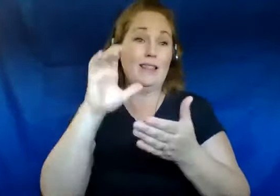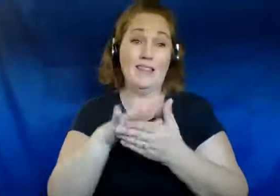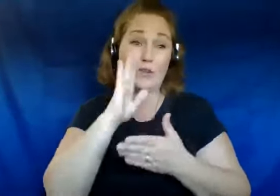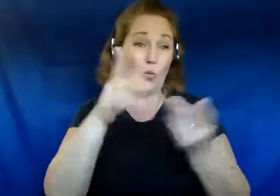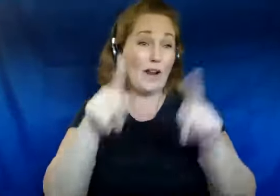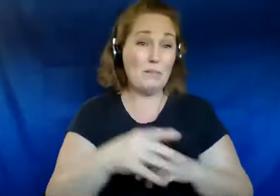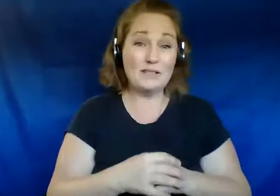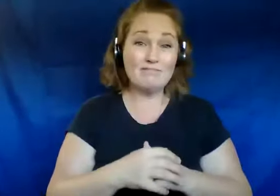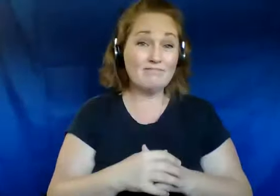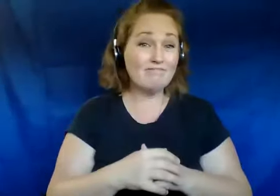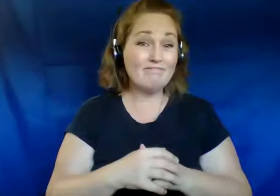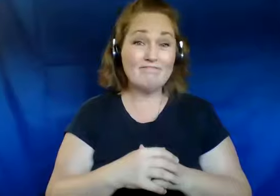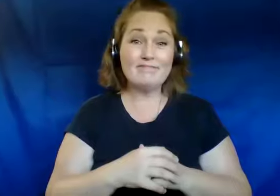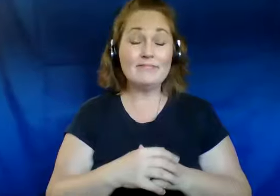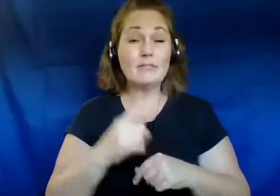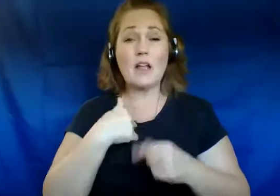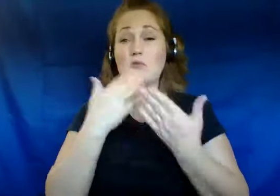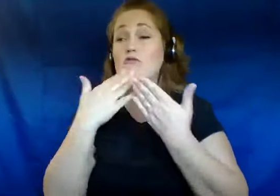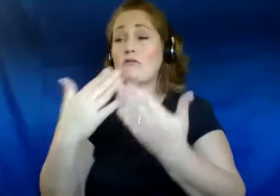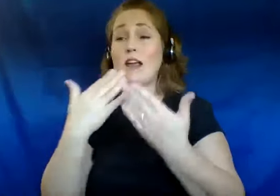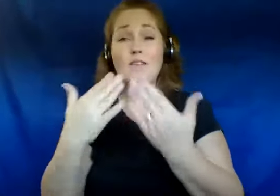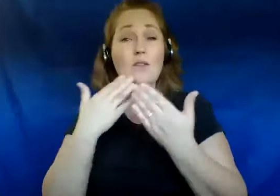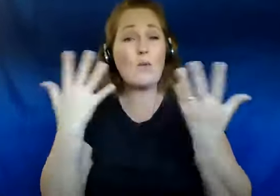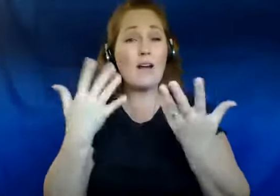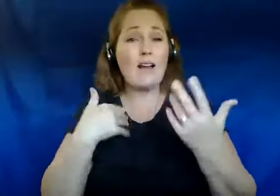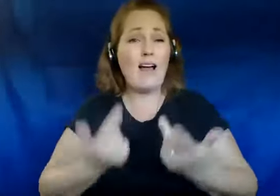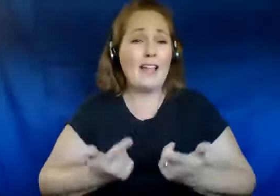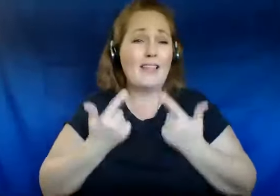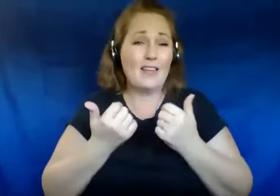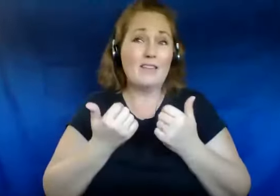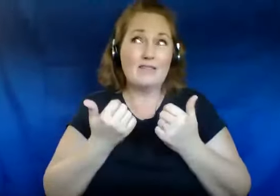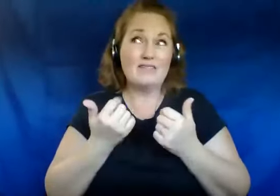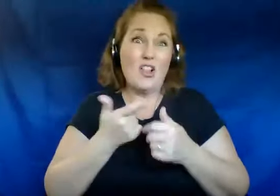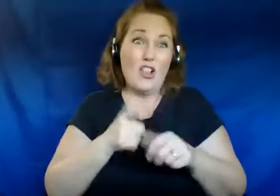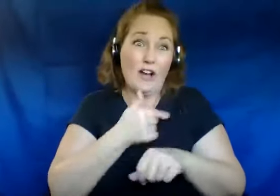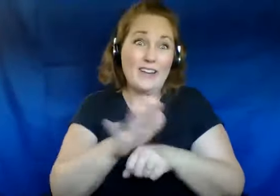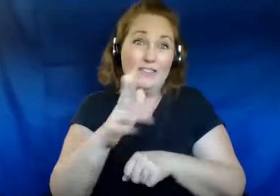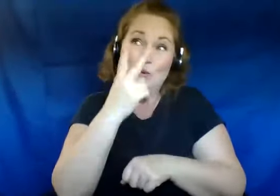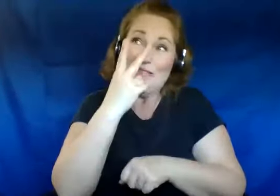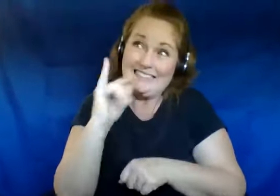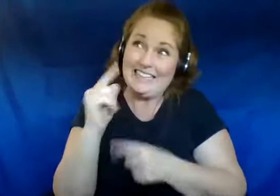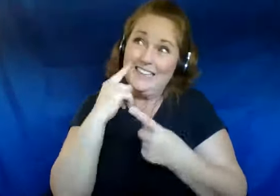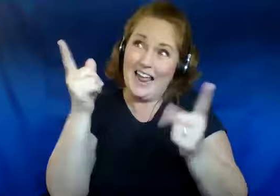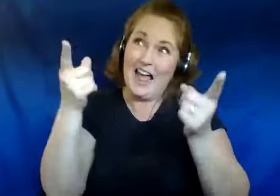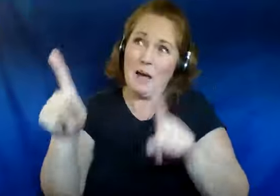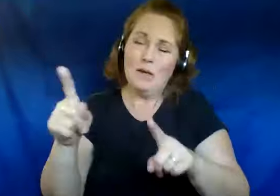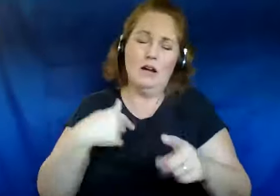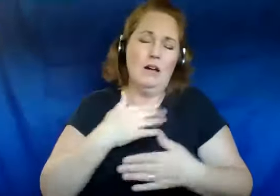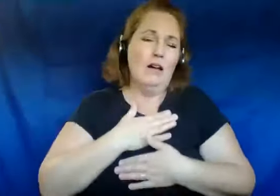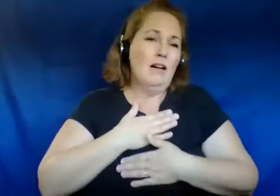happen. And what I'm grateful for is I lived long enough to see it happen. I'm so grateful.